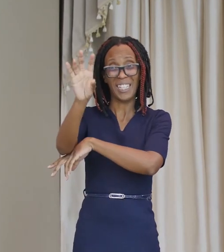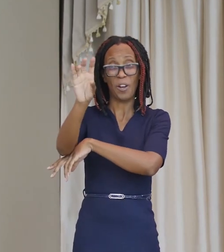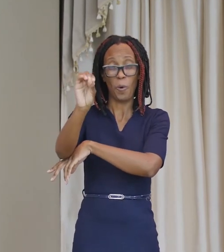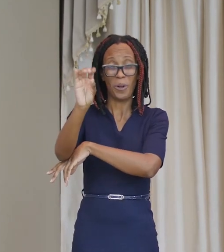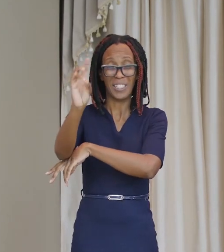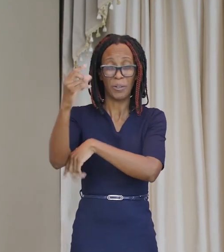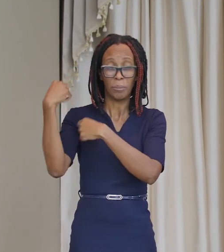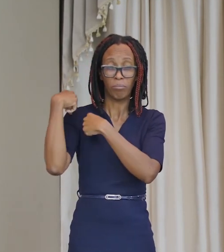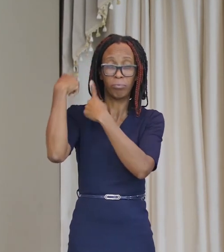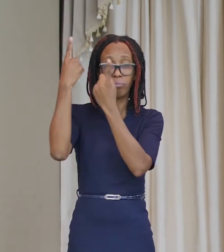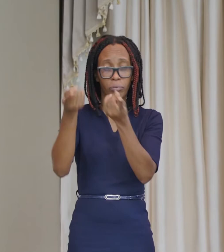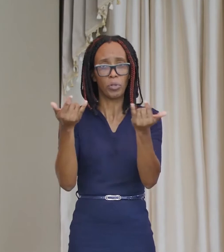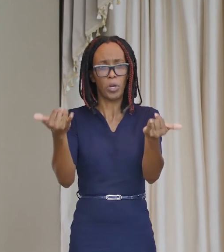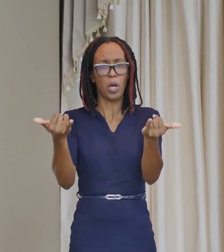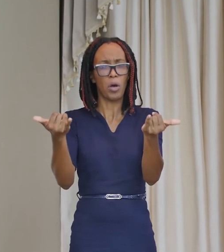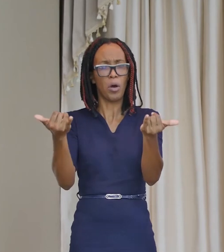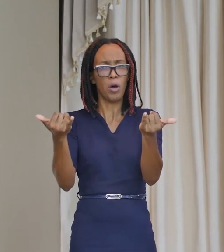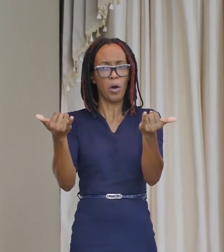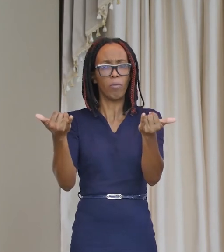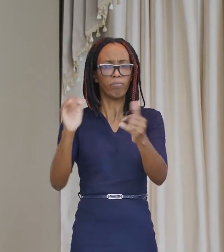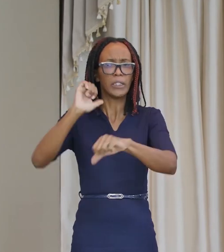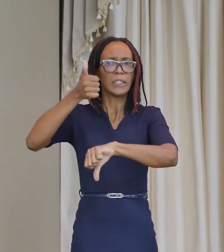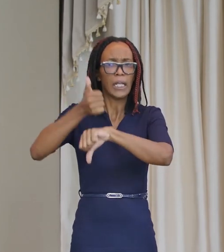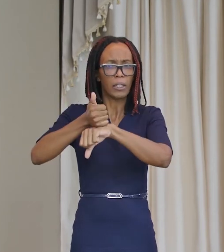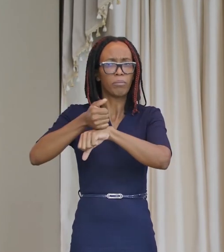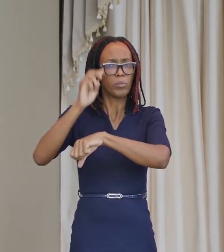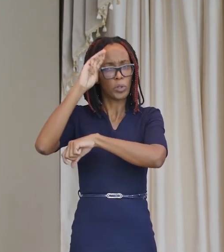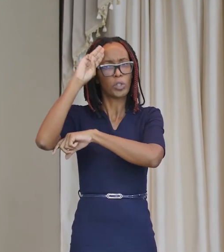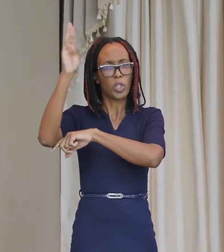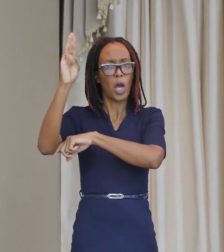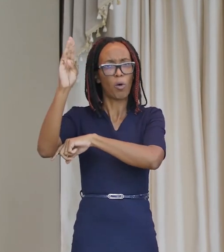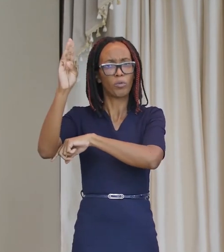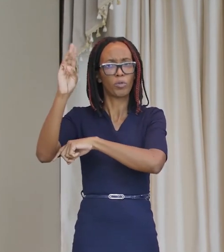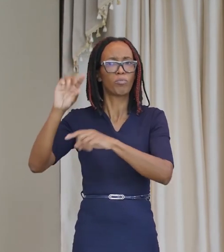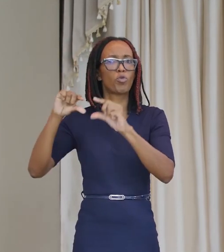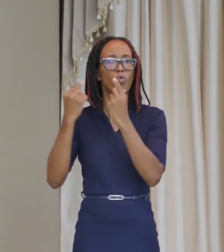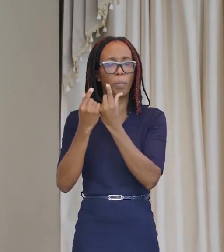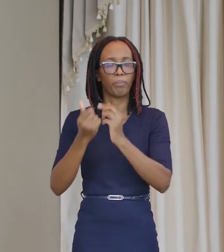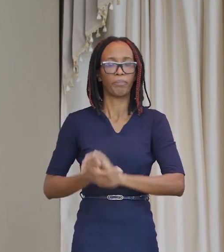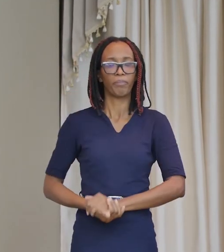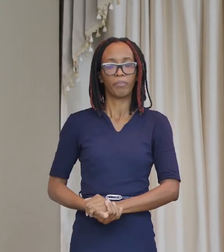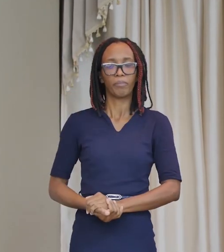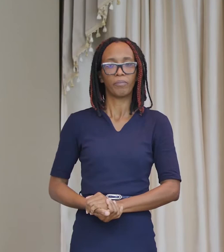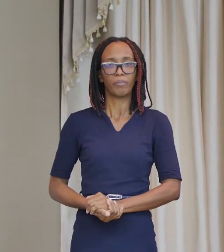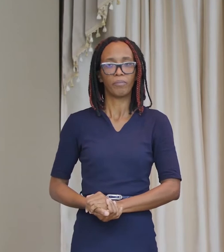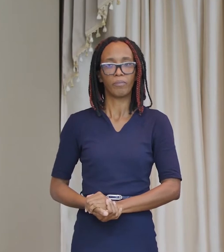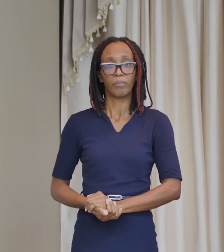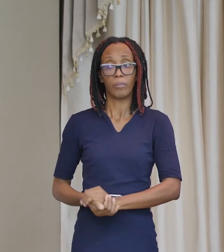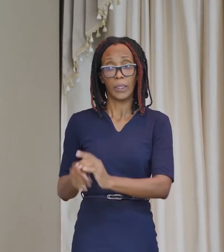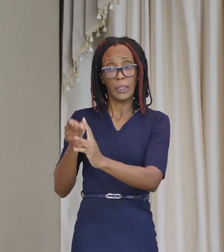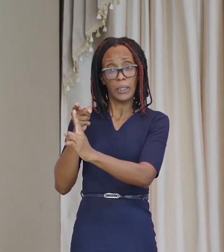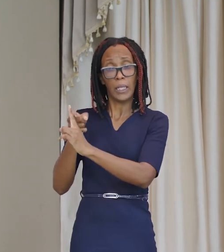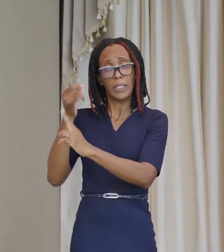the development of what would later become the Scout movement. In fact, this progressiveness